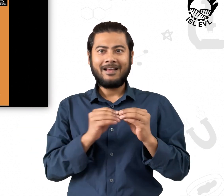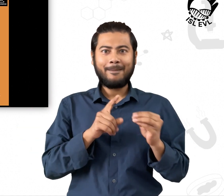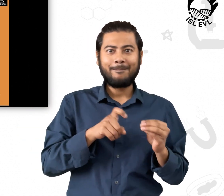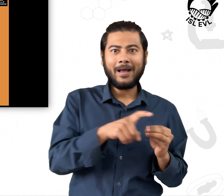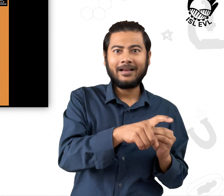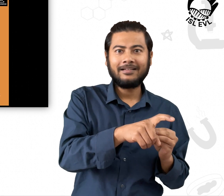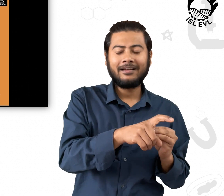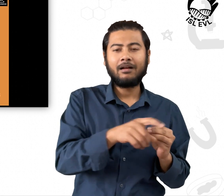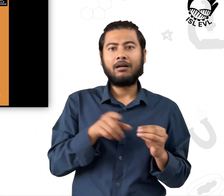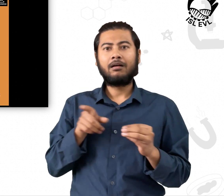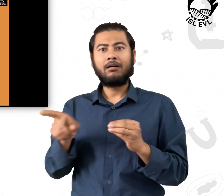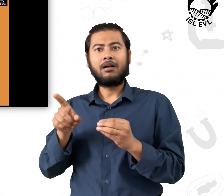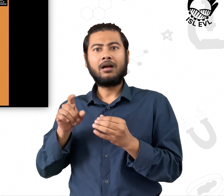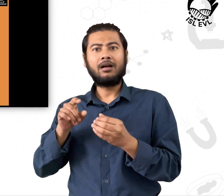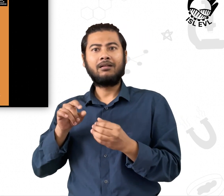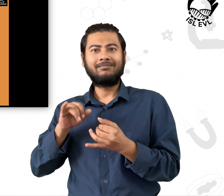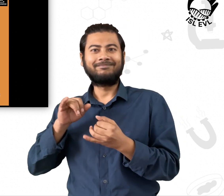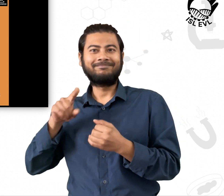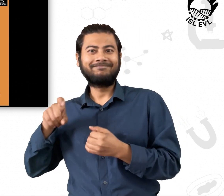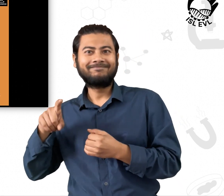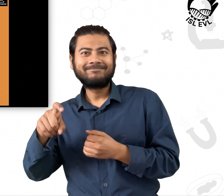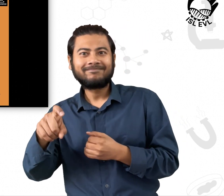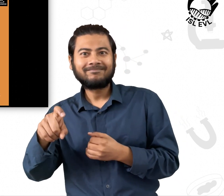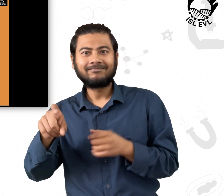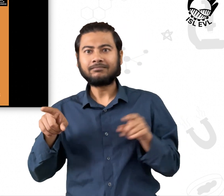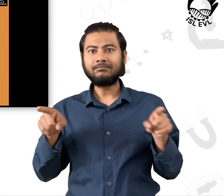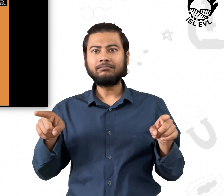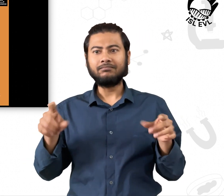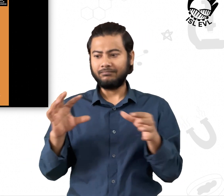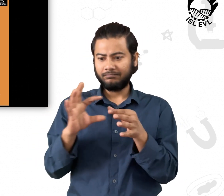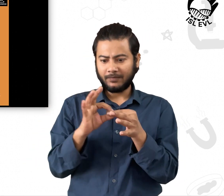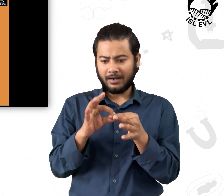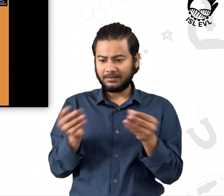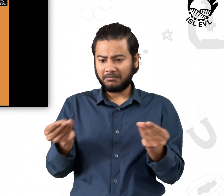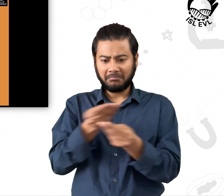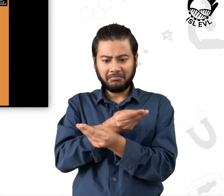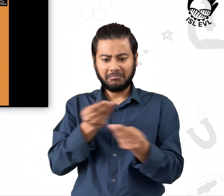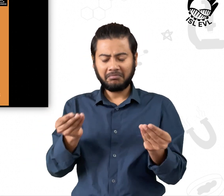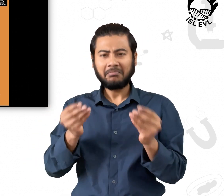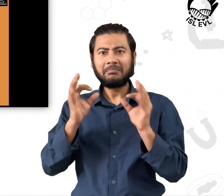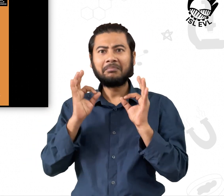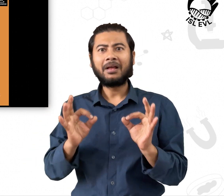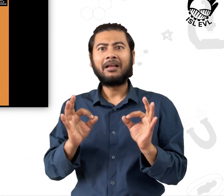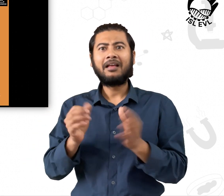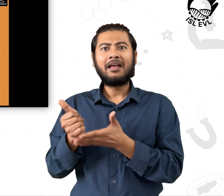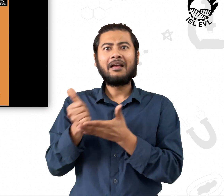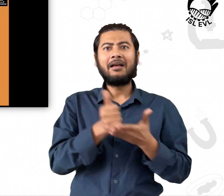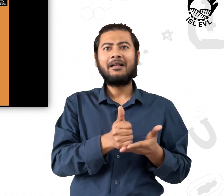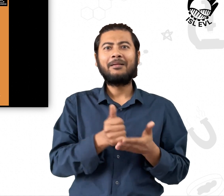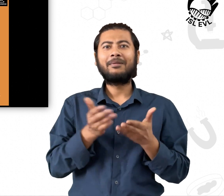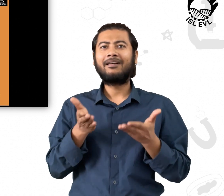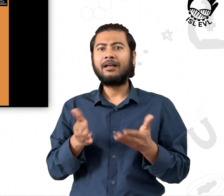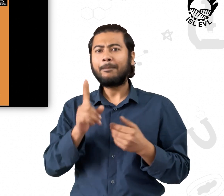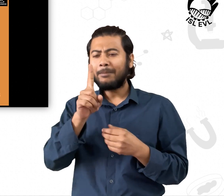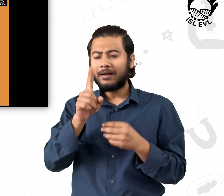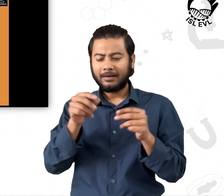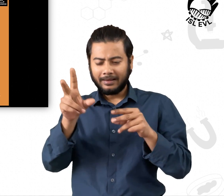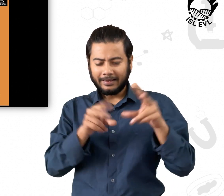right? That's a very interesting interaction between springtails and streptomyces. But what